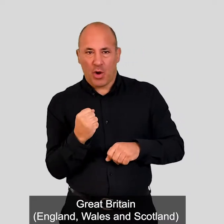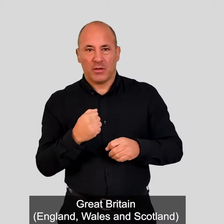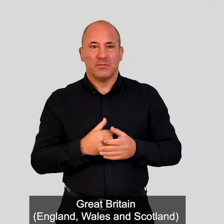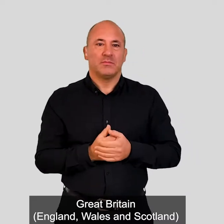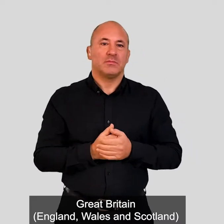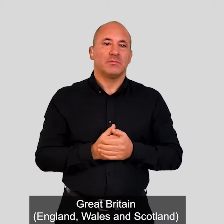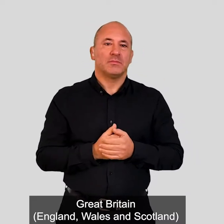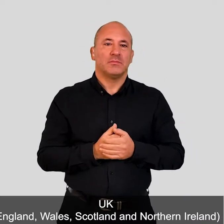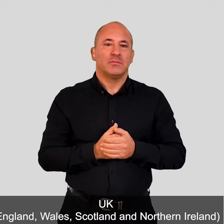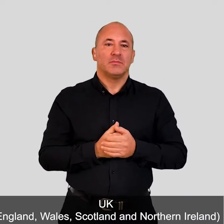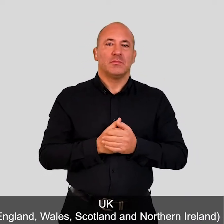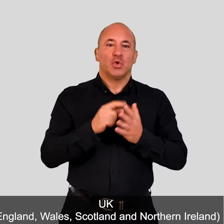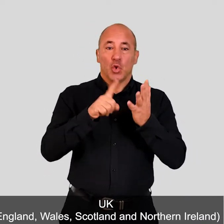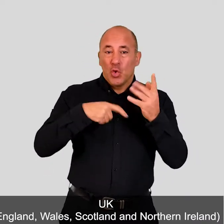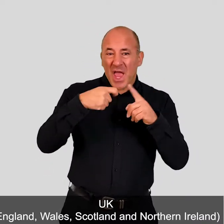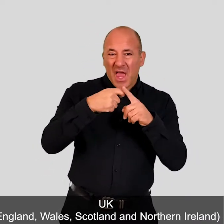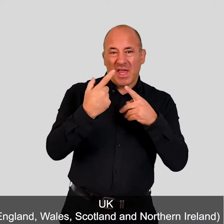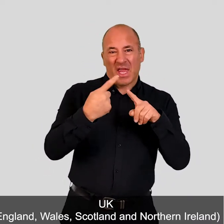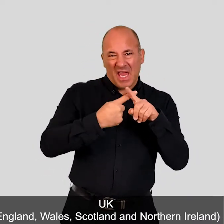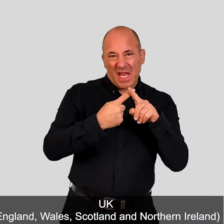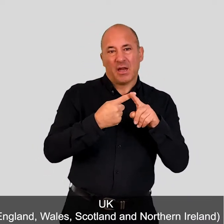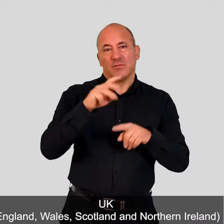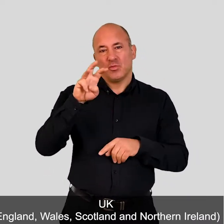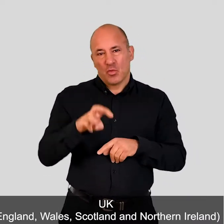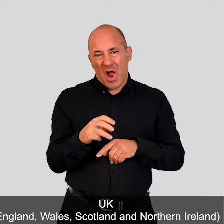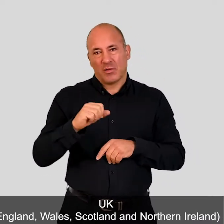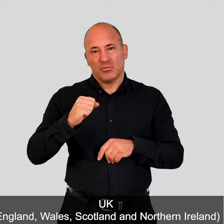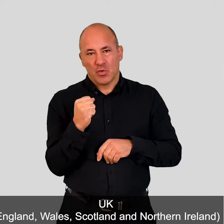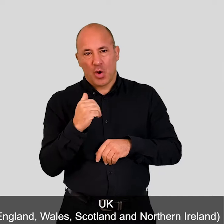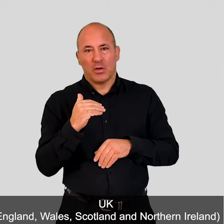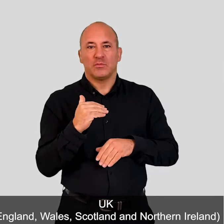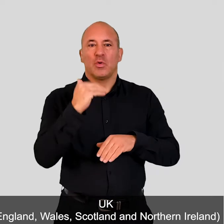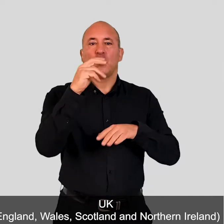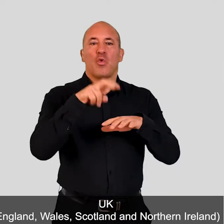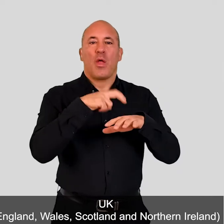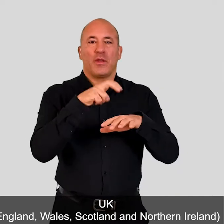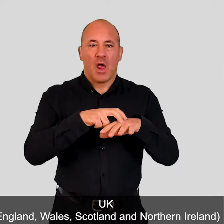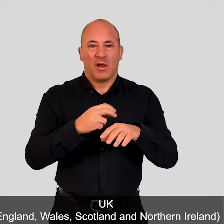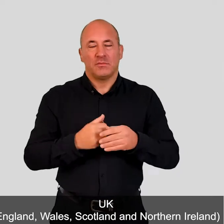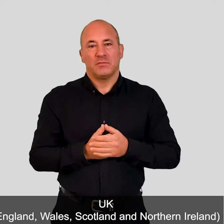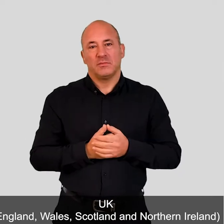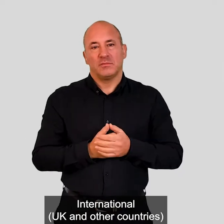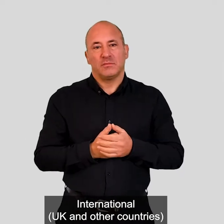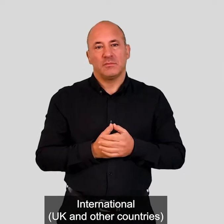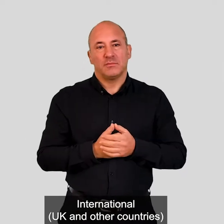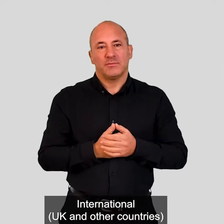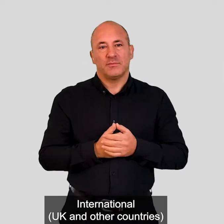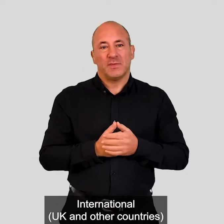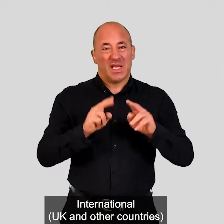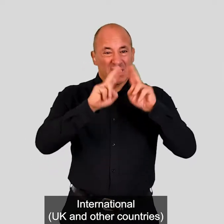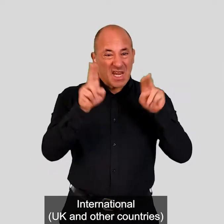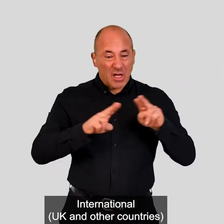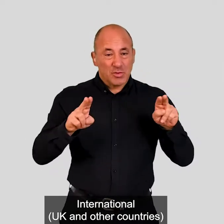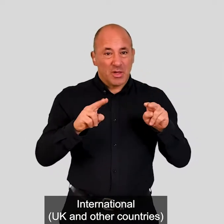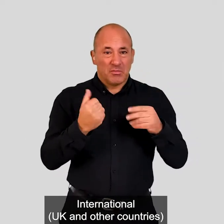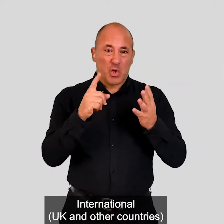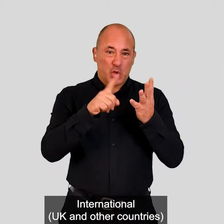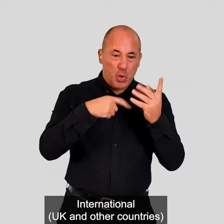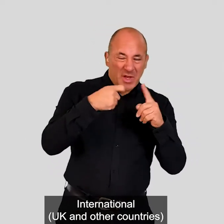Scotland, UK, England, Wales, Scotland and Northern Ireland, international, UK and